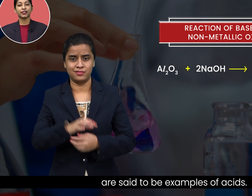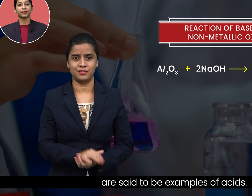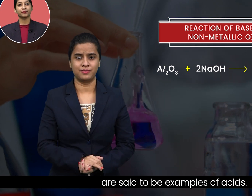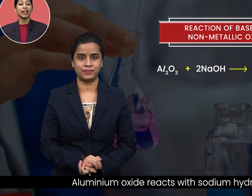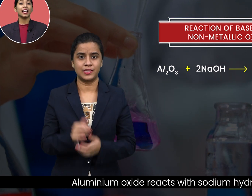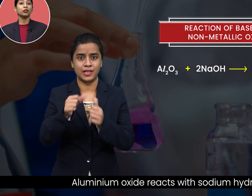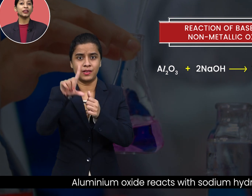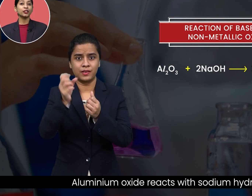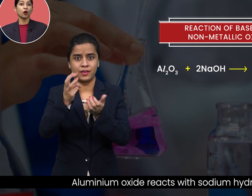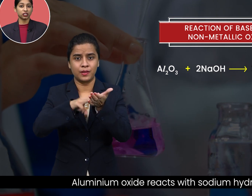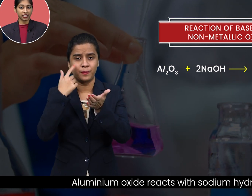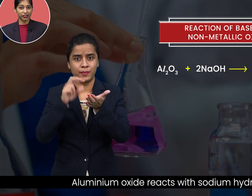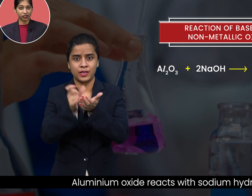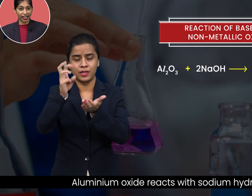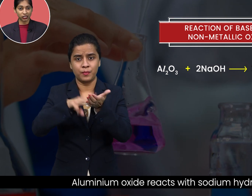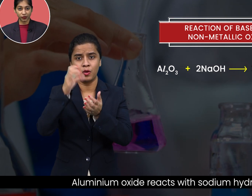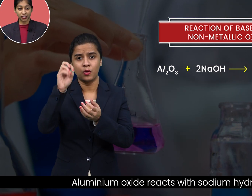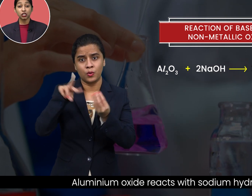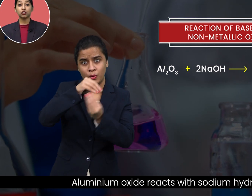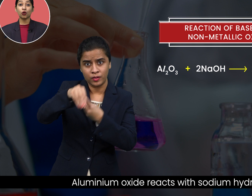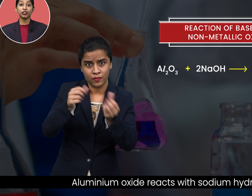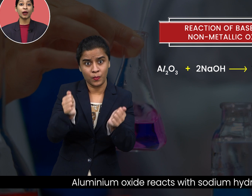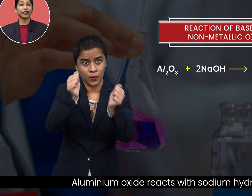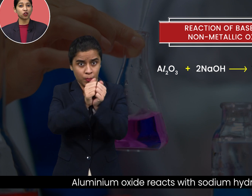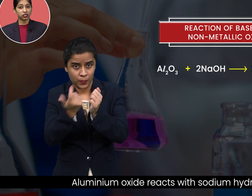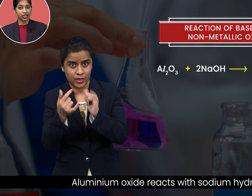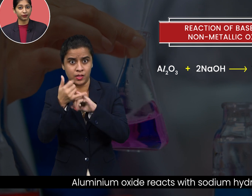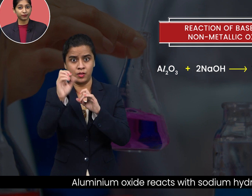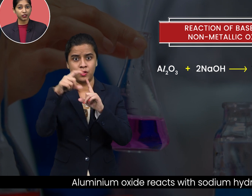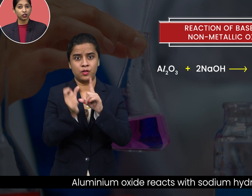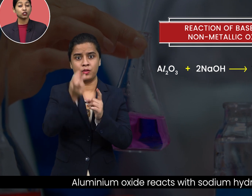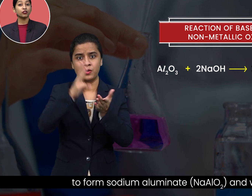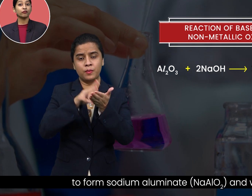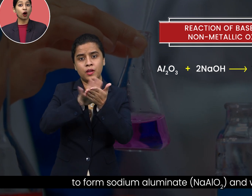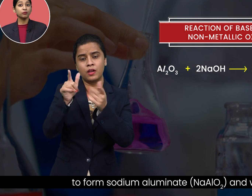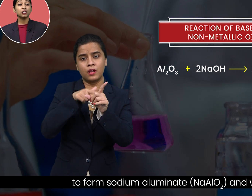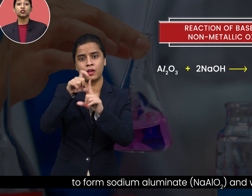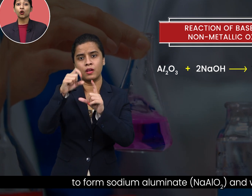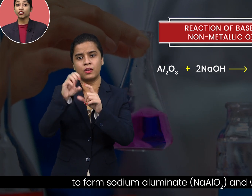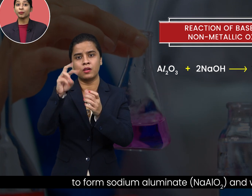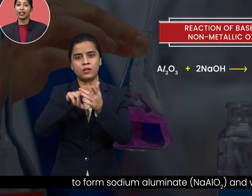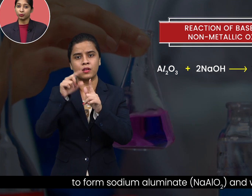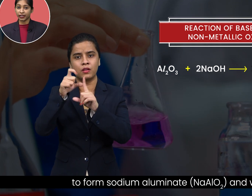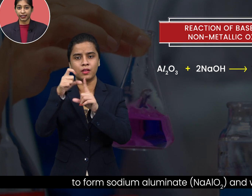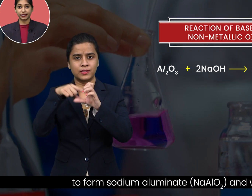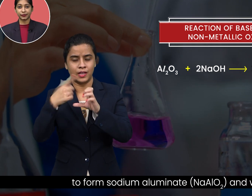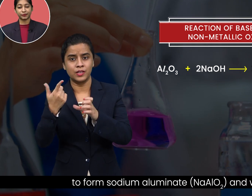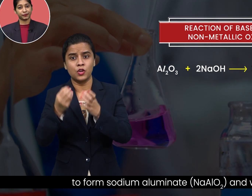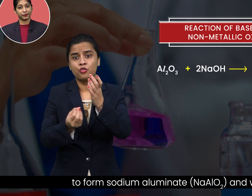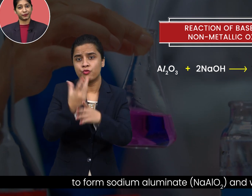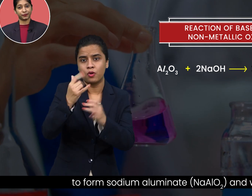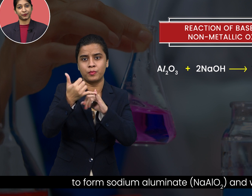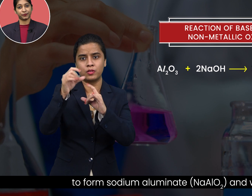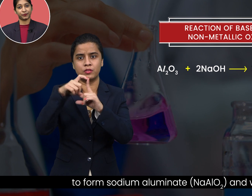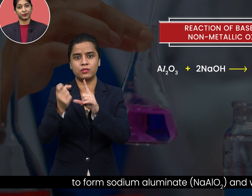acids. Aluminium oxide reacts with sodium hydroxide to form sodium aluminate.